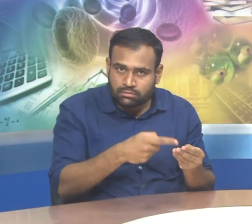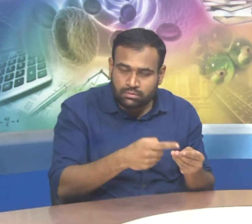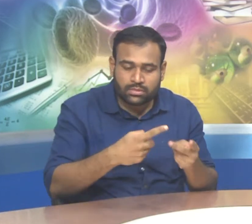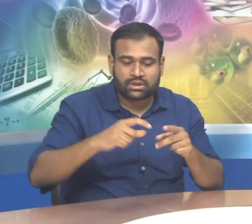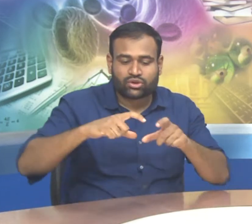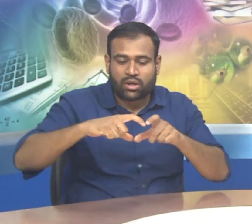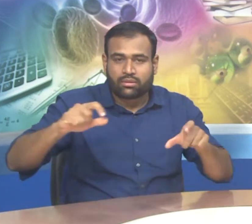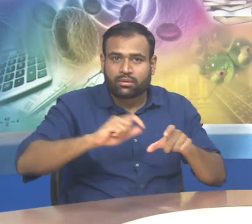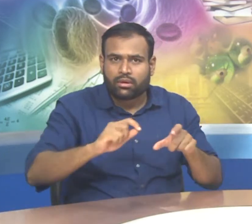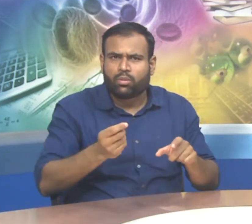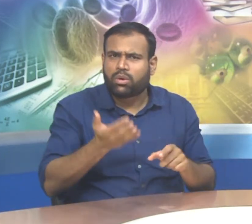In banks,